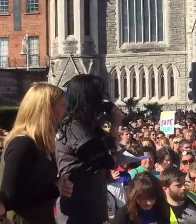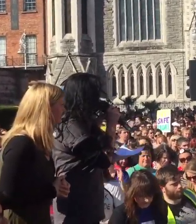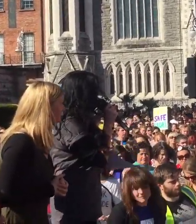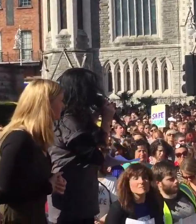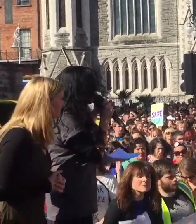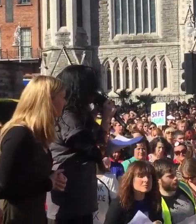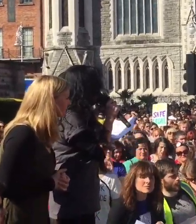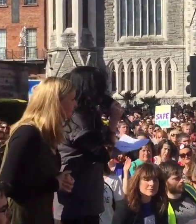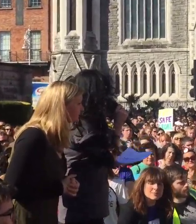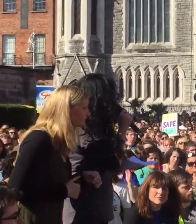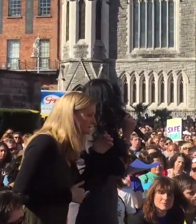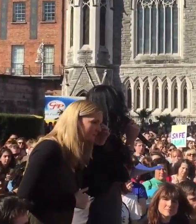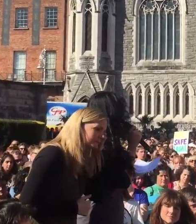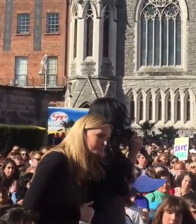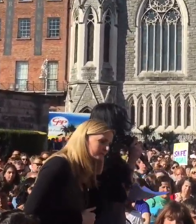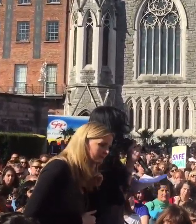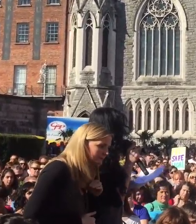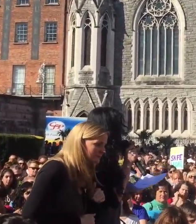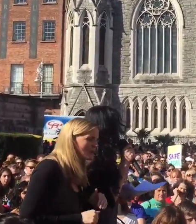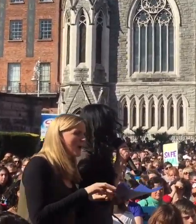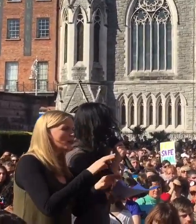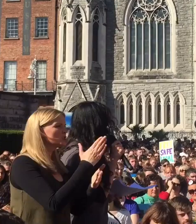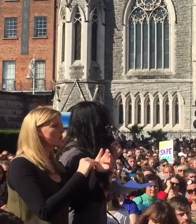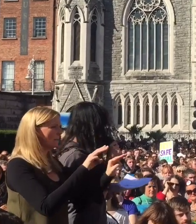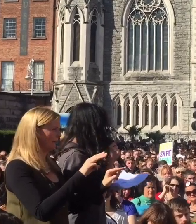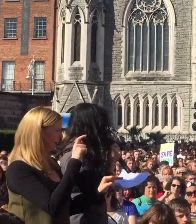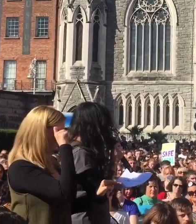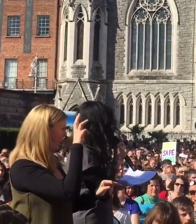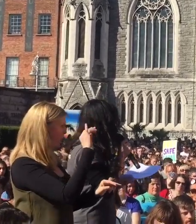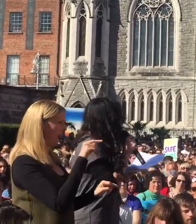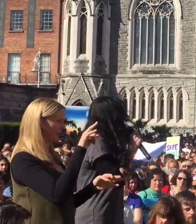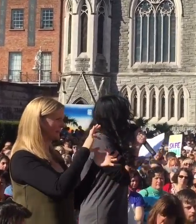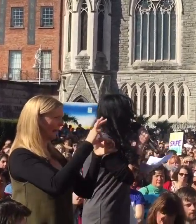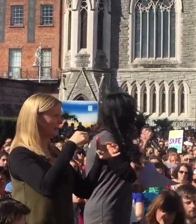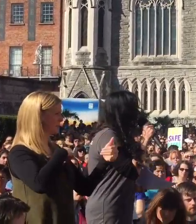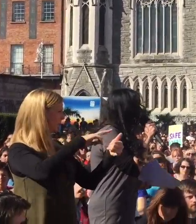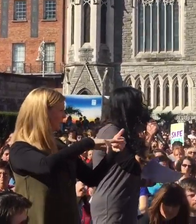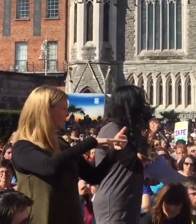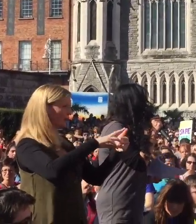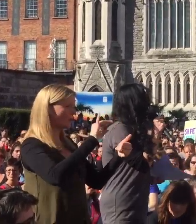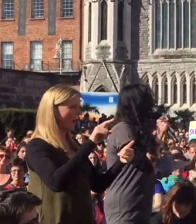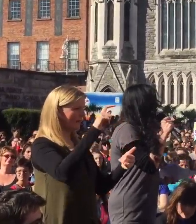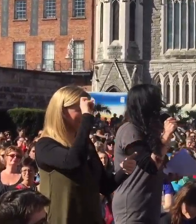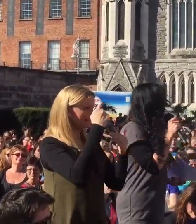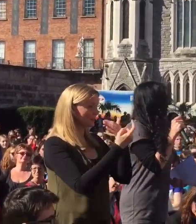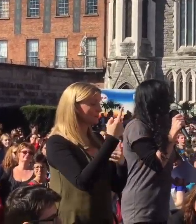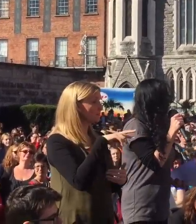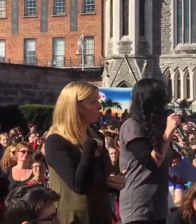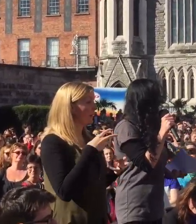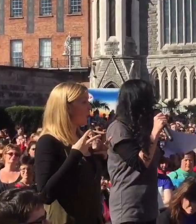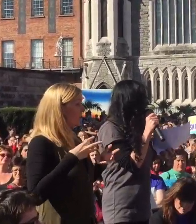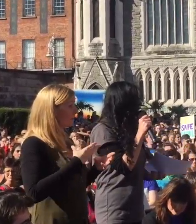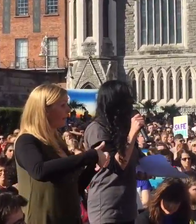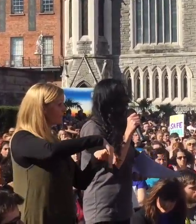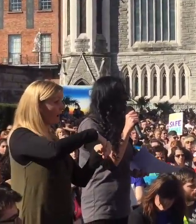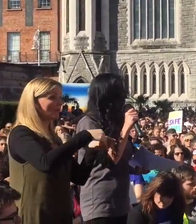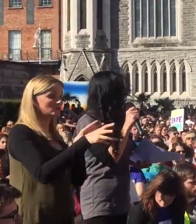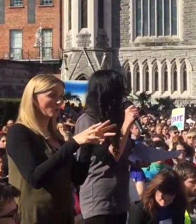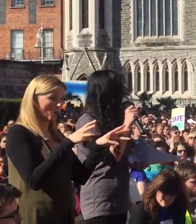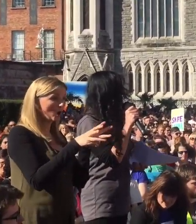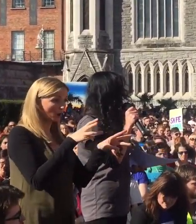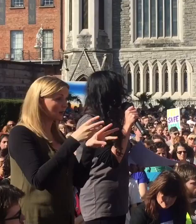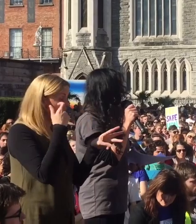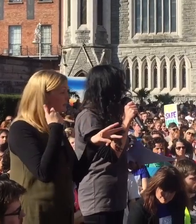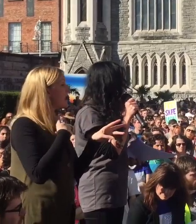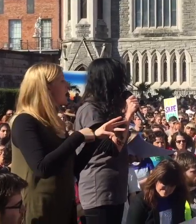People often ask, why is repeal a trade union issue? Well, women make up more than 50% of all trade